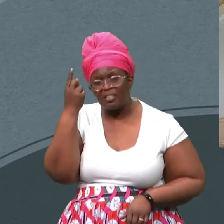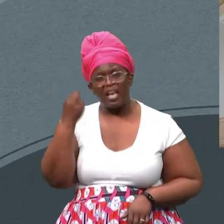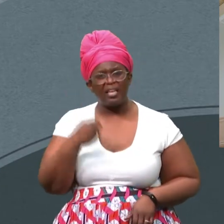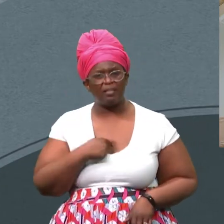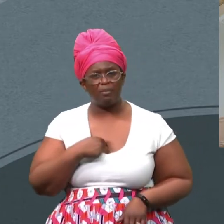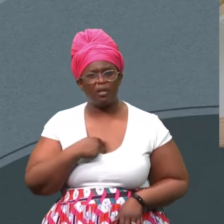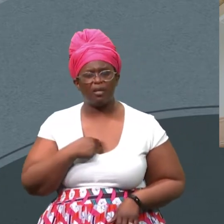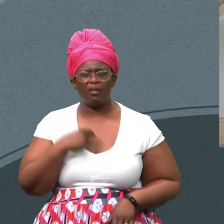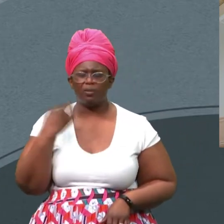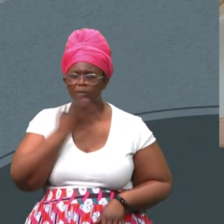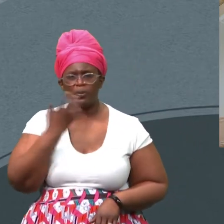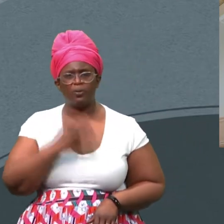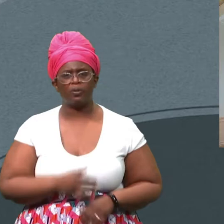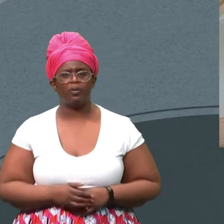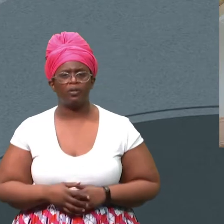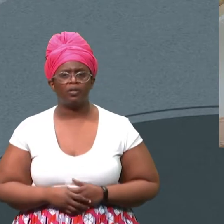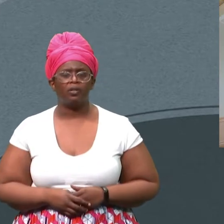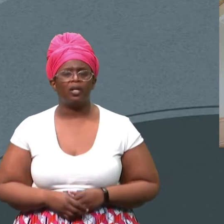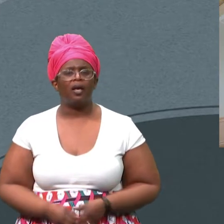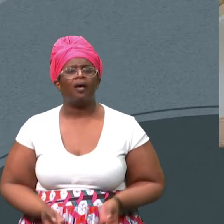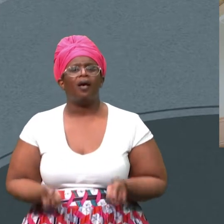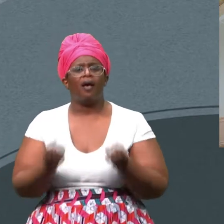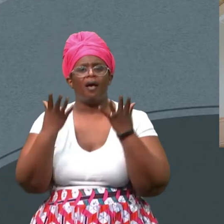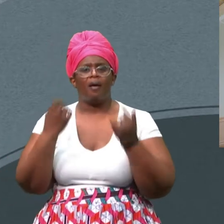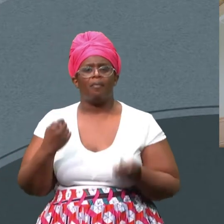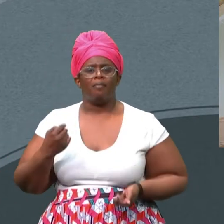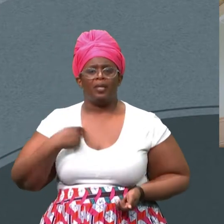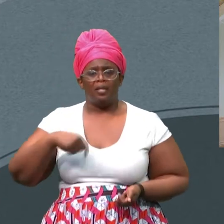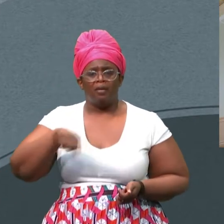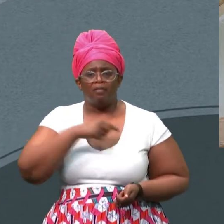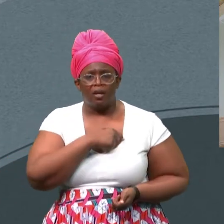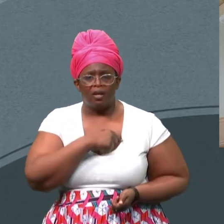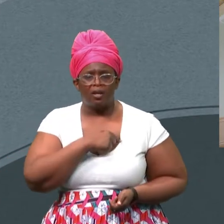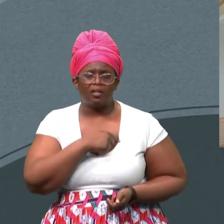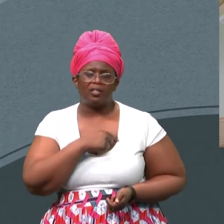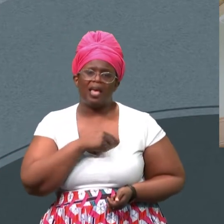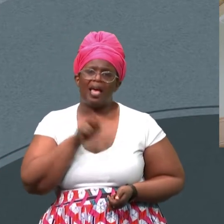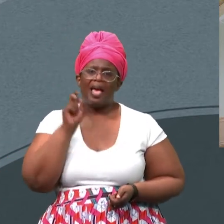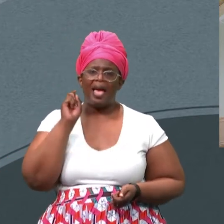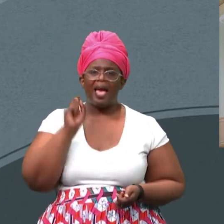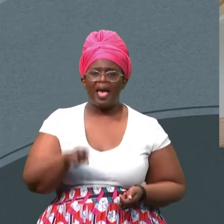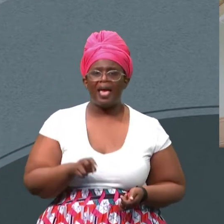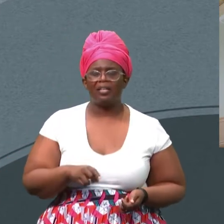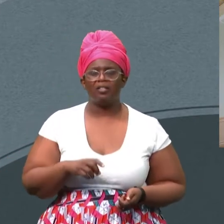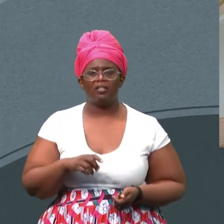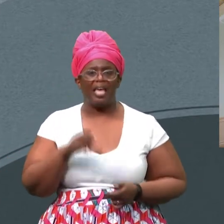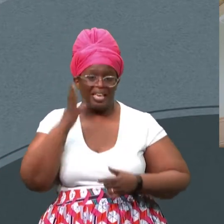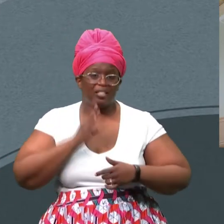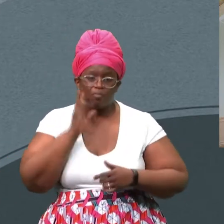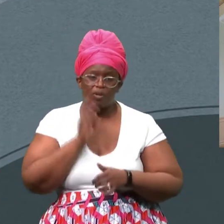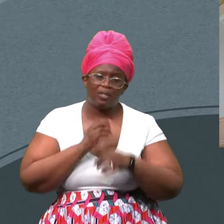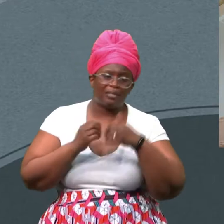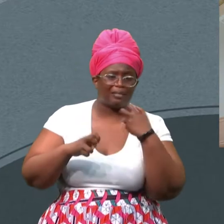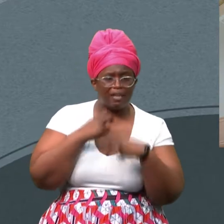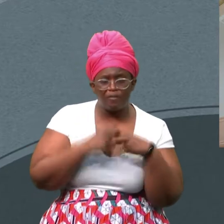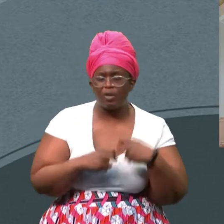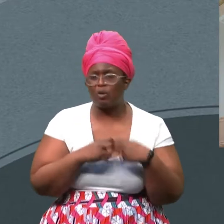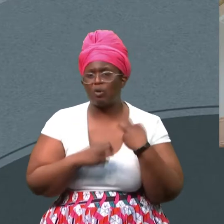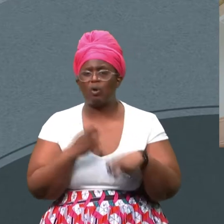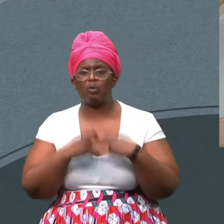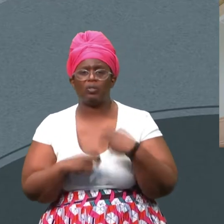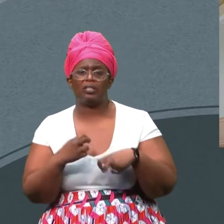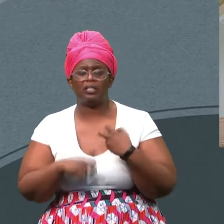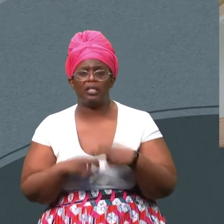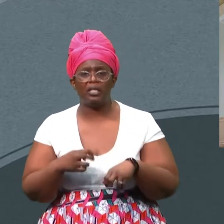Whoo! How many of us have had to go through some difficulty just to get